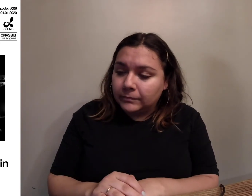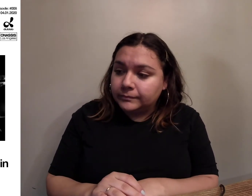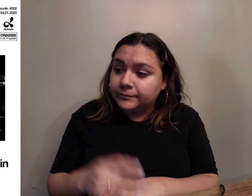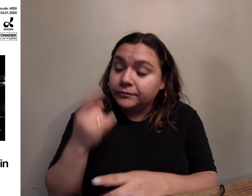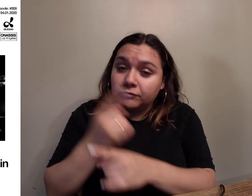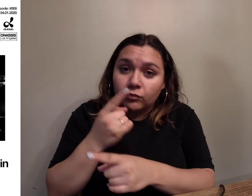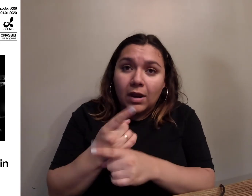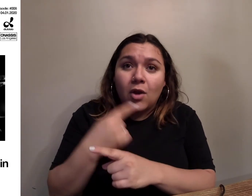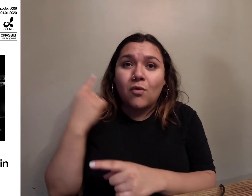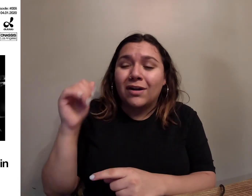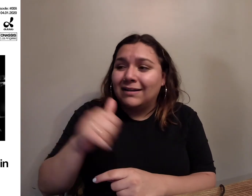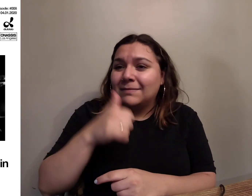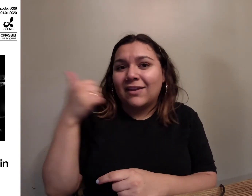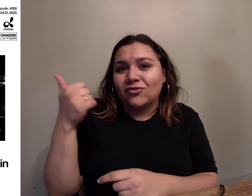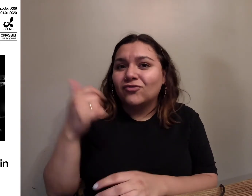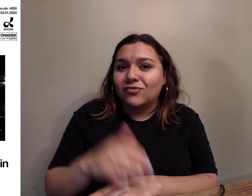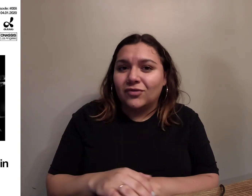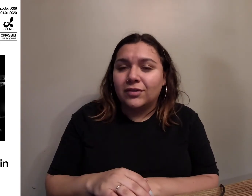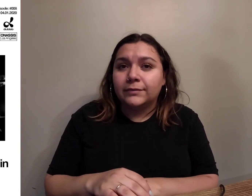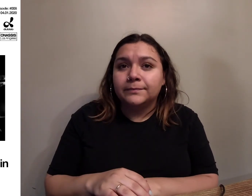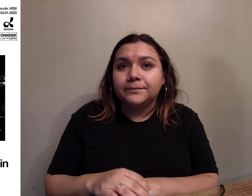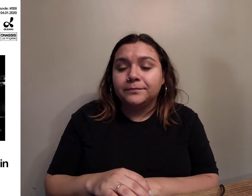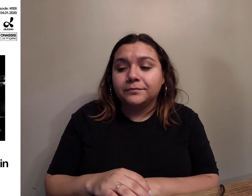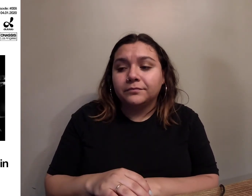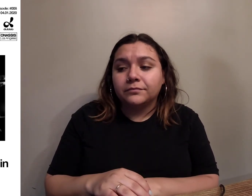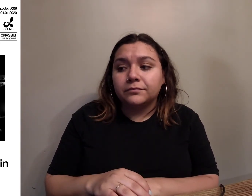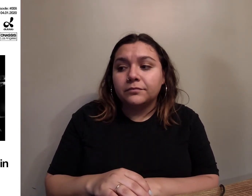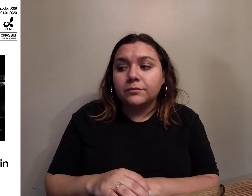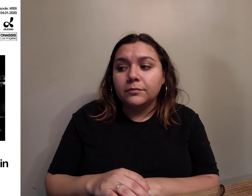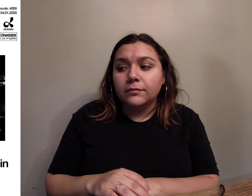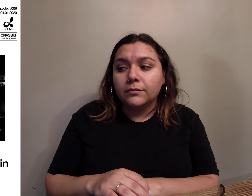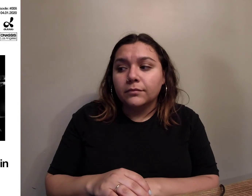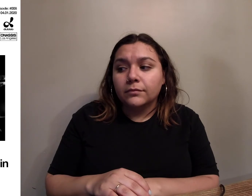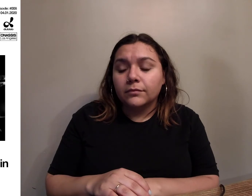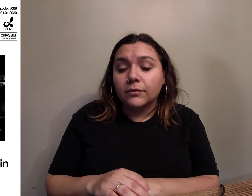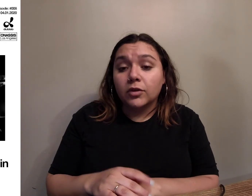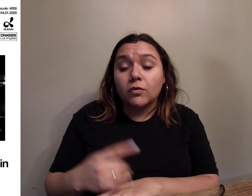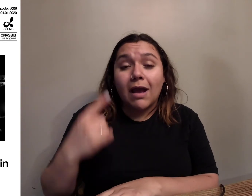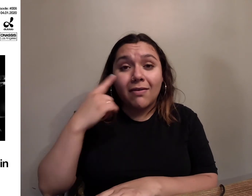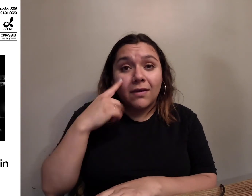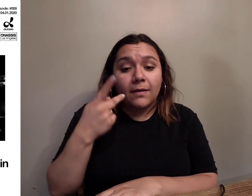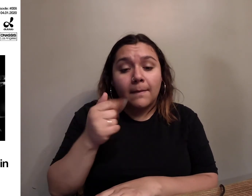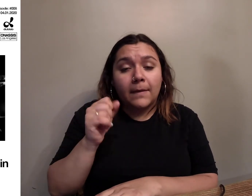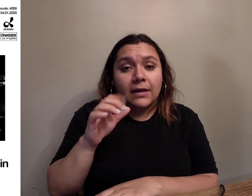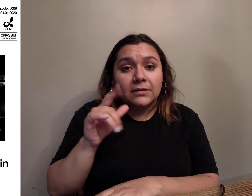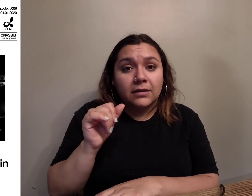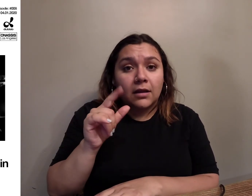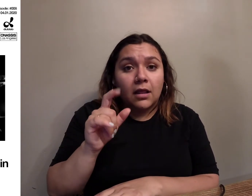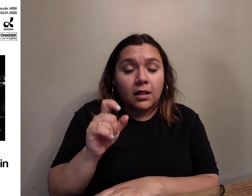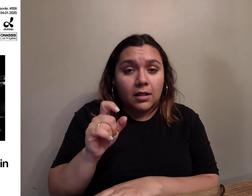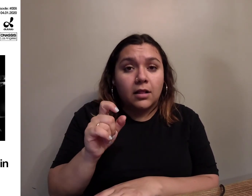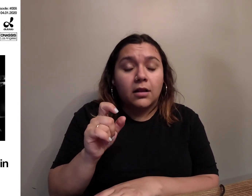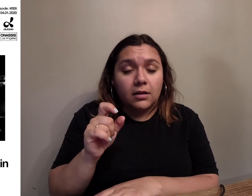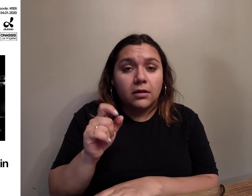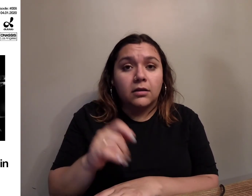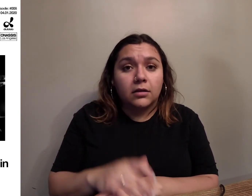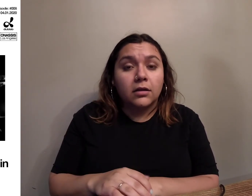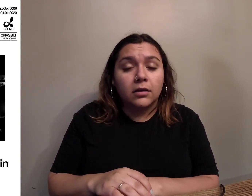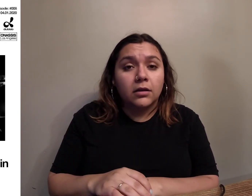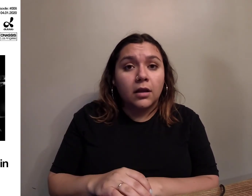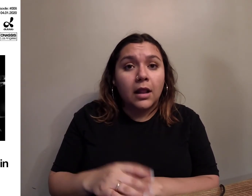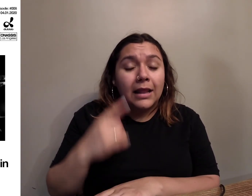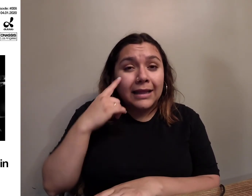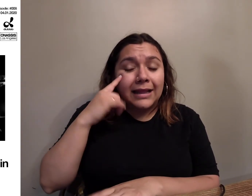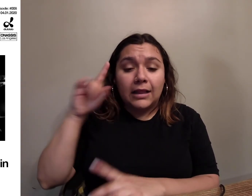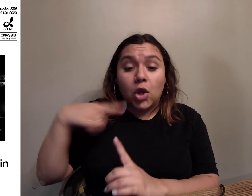We're something else, and it's so I find Pascal useful, and I've been actually, the only